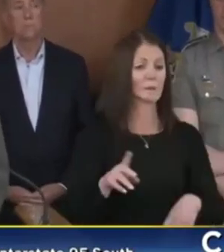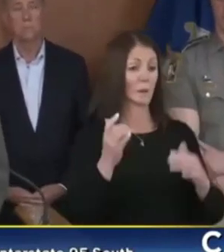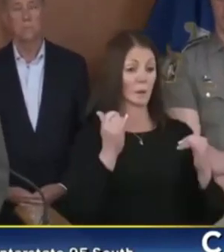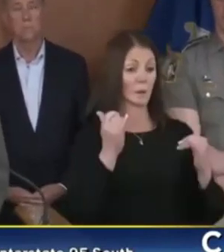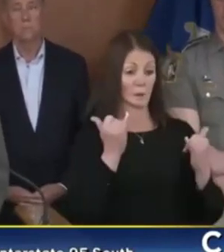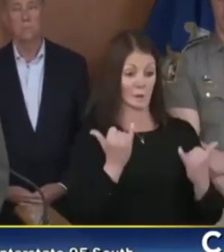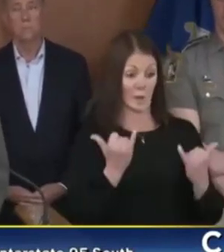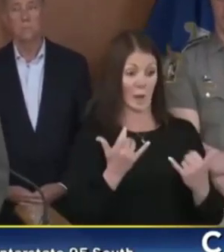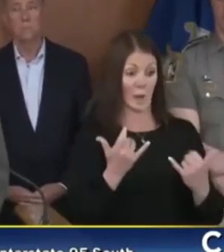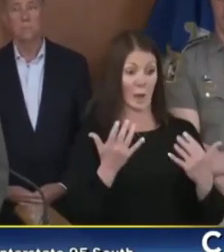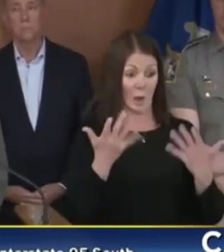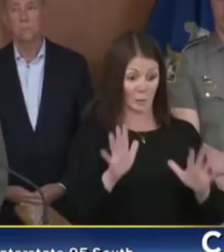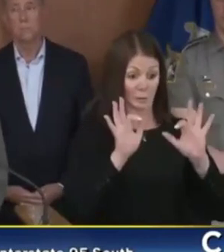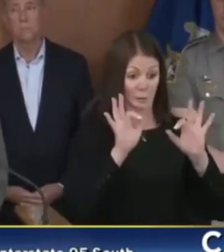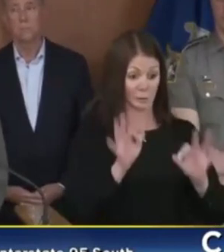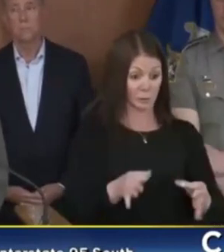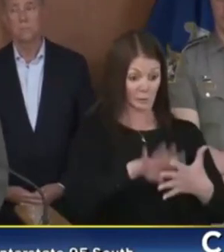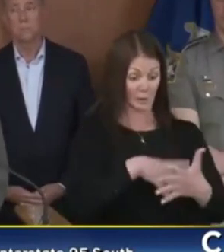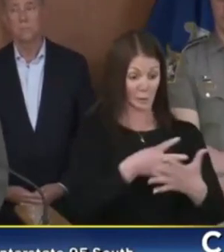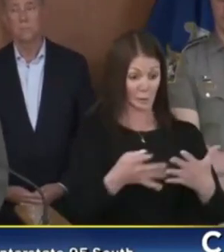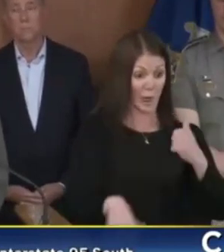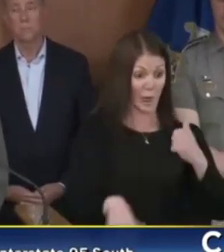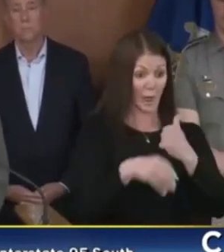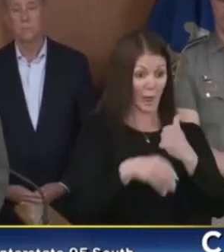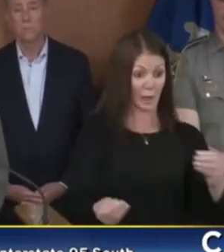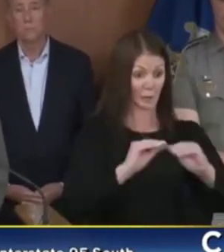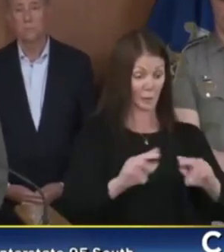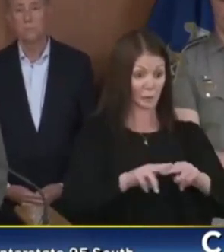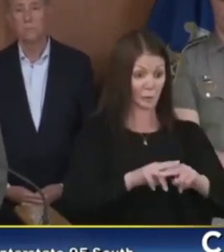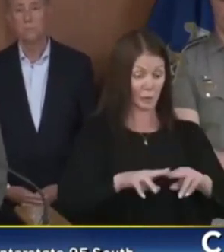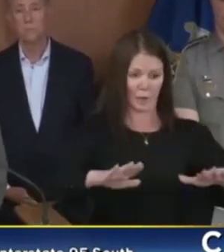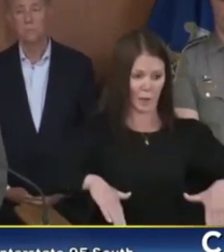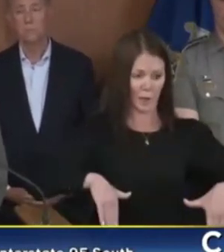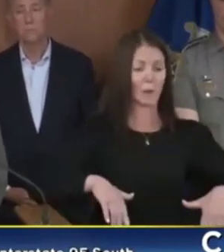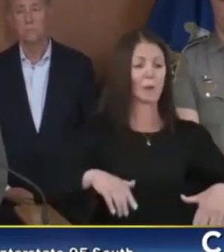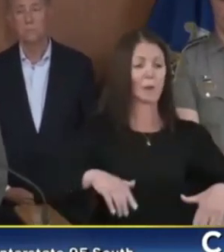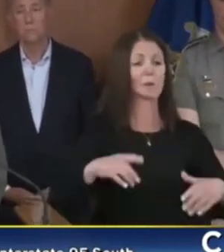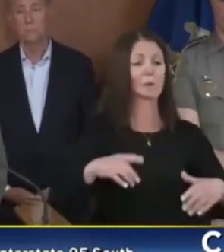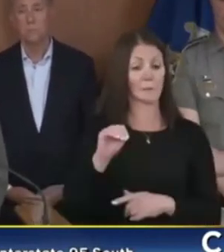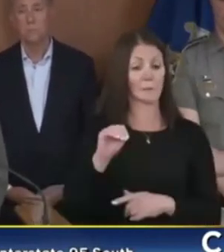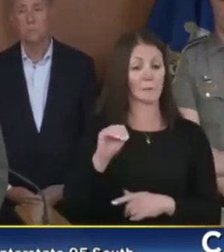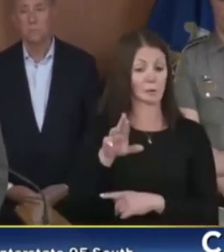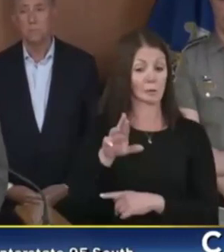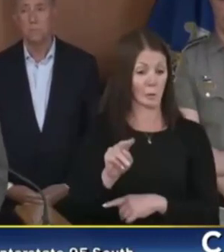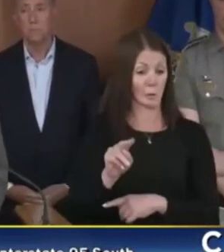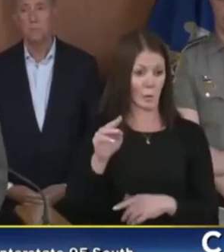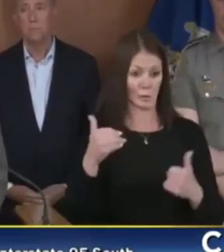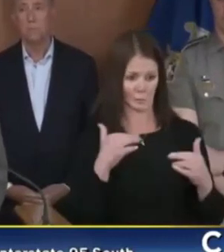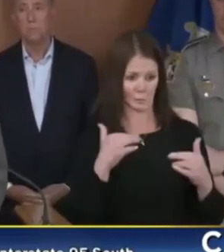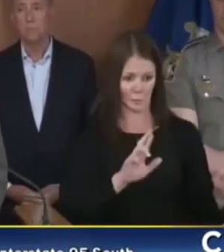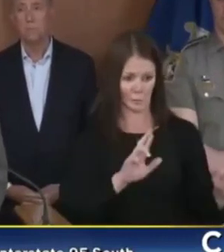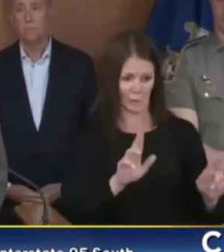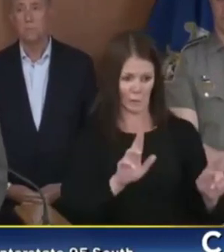will be definitely added to the schedule. Metro North has crews on call, and we've mobilized additional equipment. So Metro North is going to monitor in